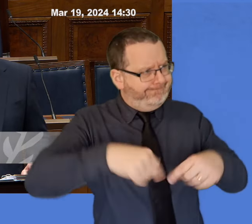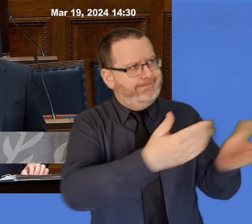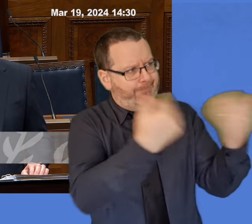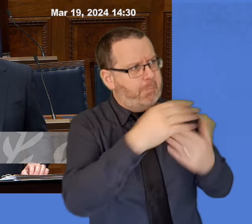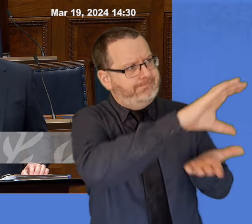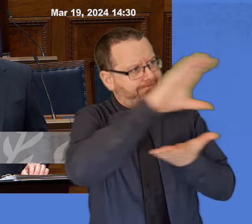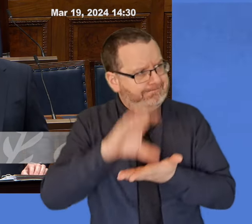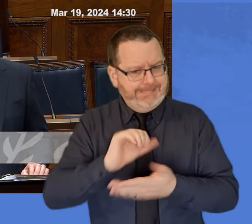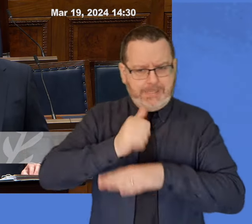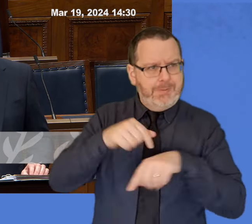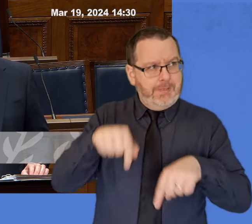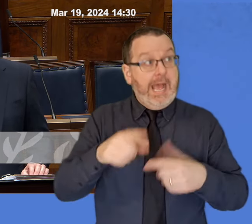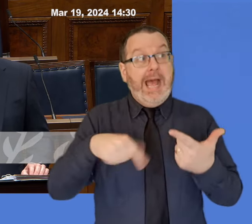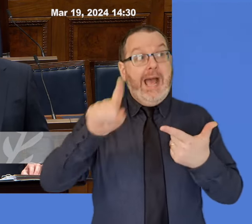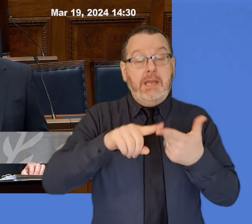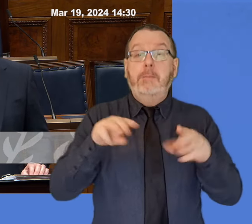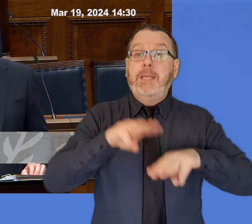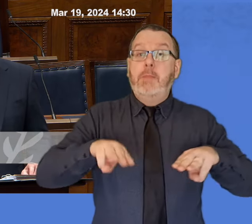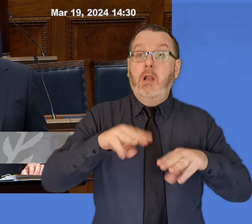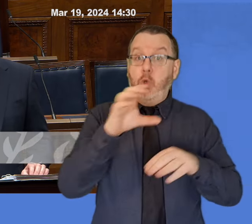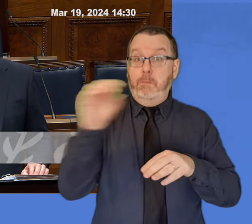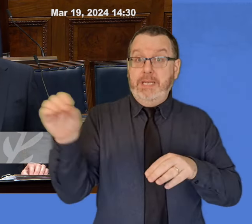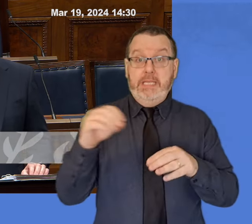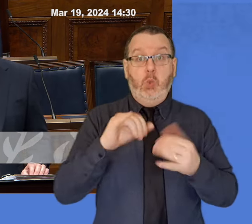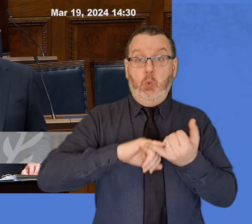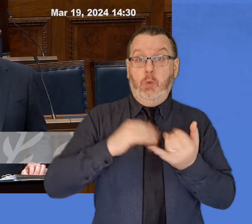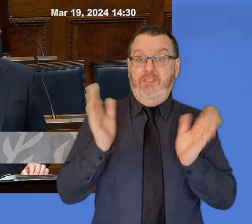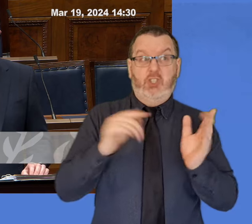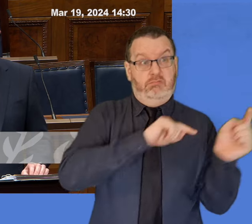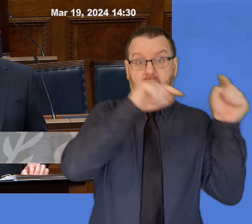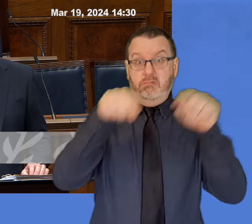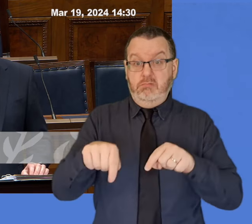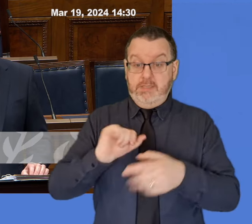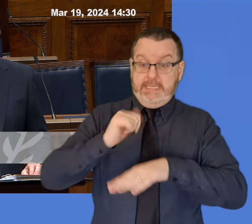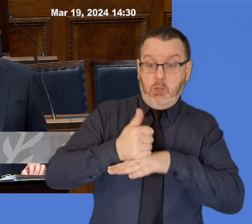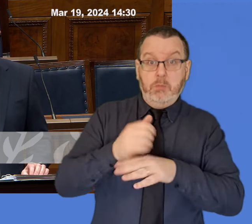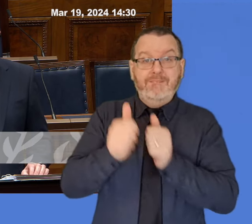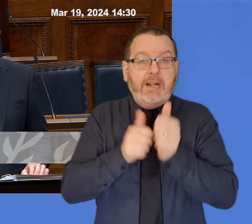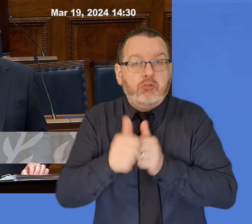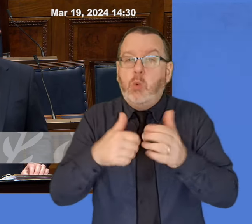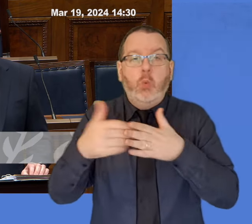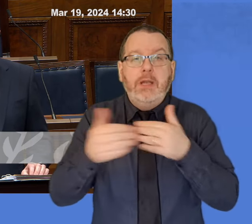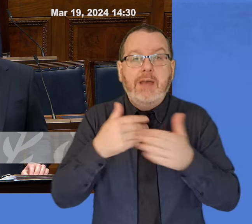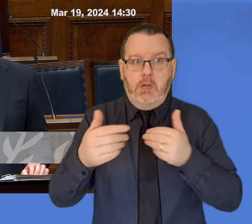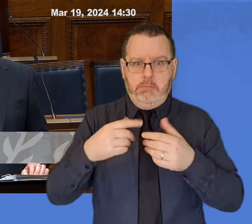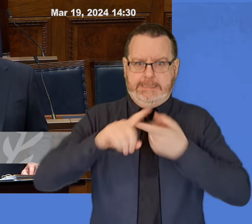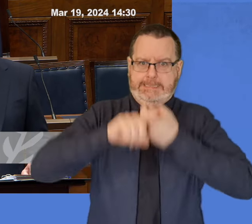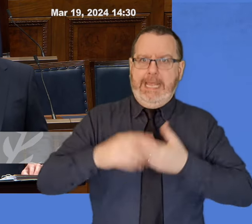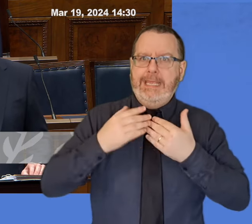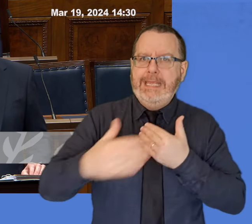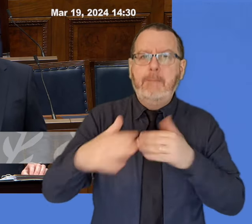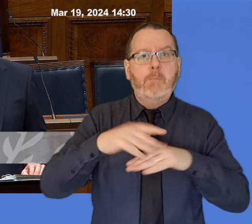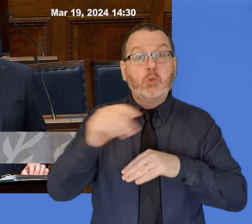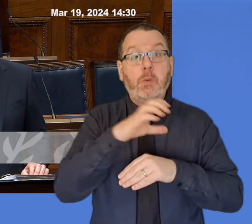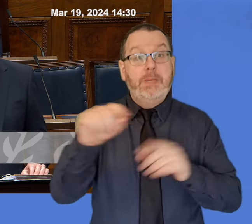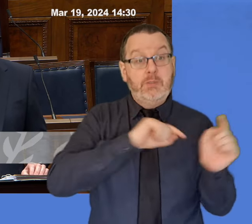talking to people out there. It was also about having people who are already doing business here, because the biggest selling point for people doing inward investment is the fact that 70%